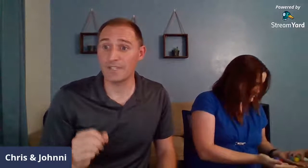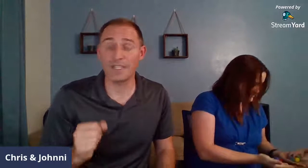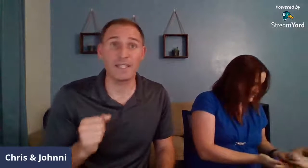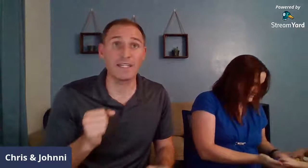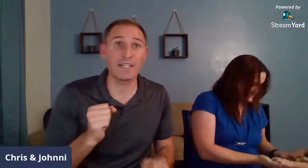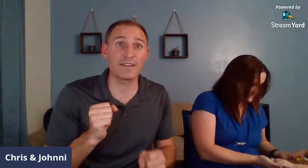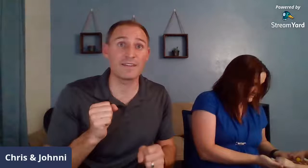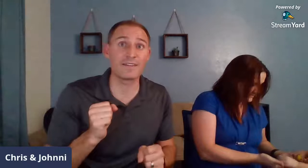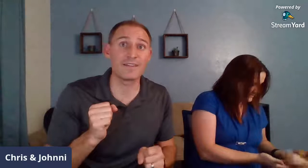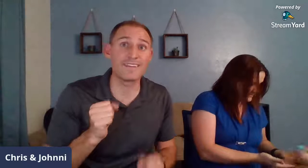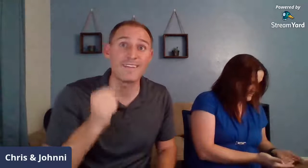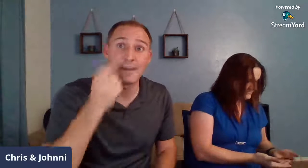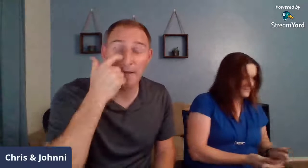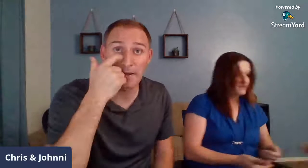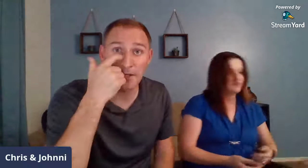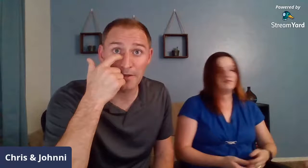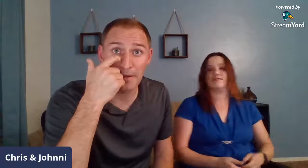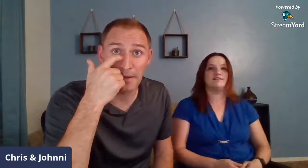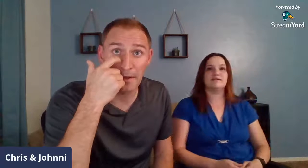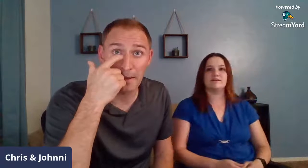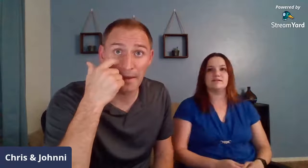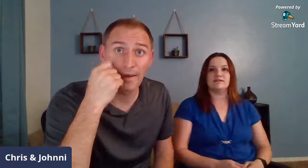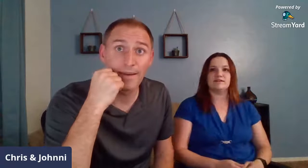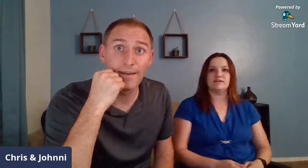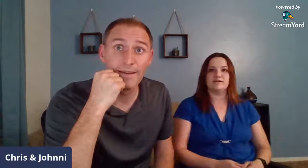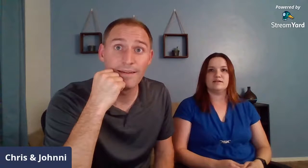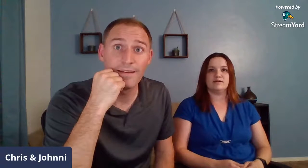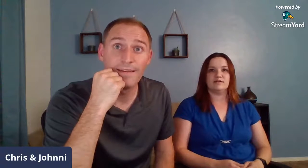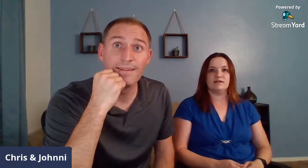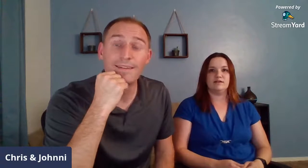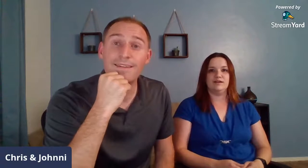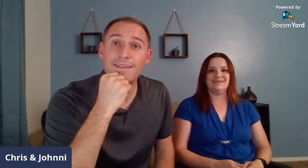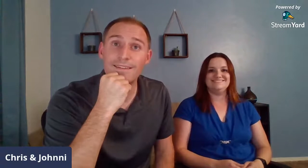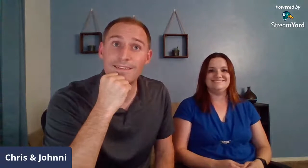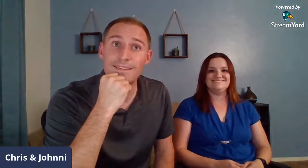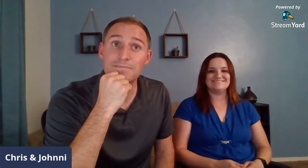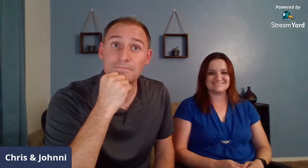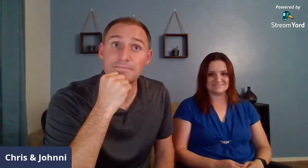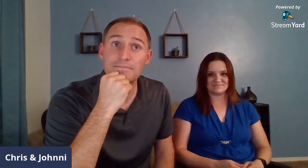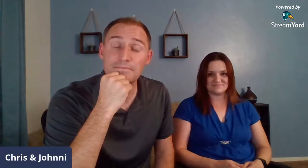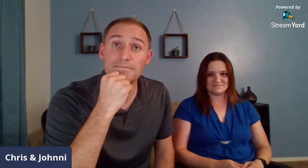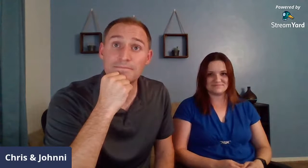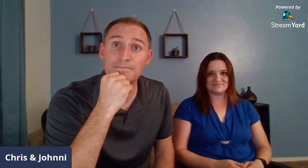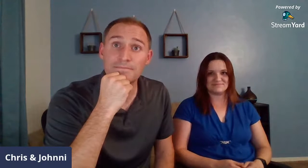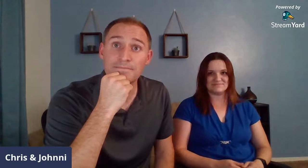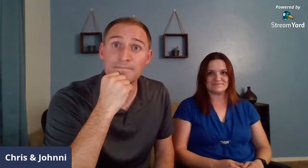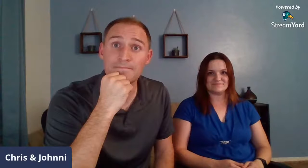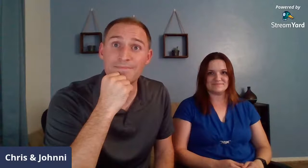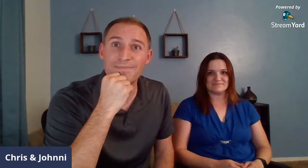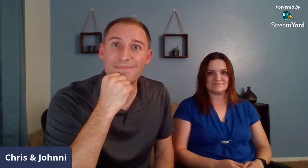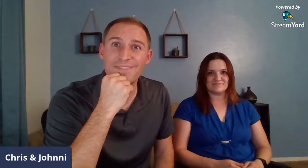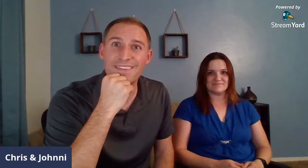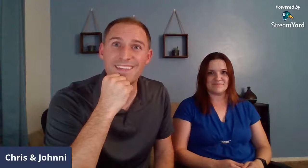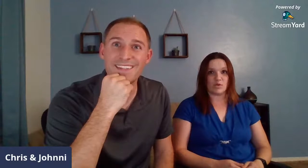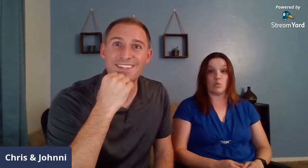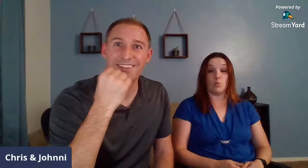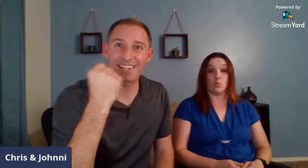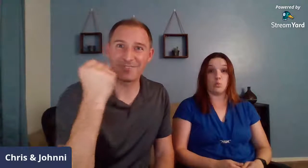Okay. Any other? The other sign for pizza, I'm looking at ASL sign. Mhm. She does it like this. Like with